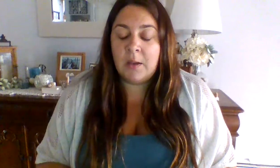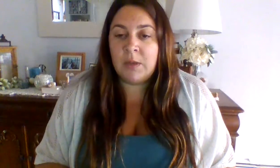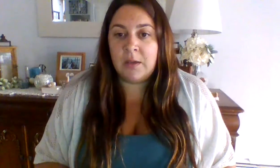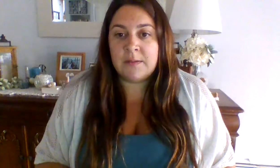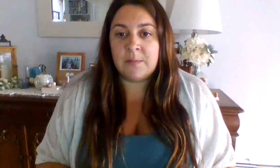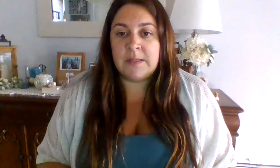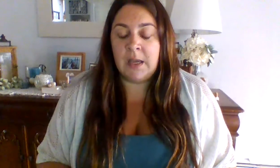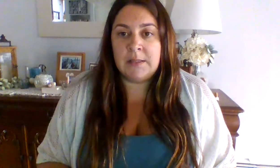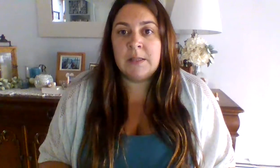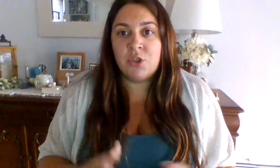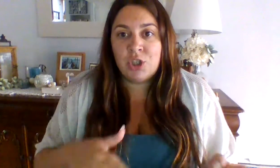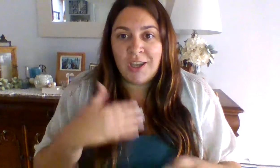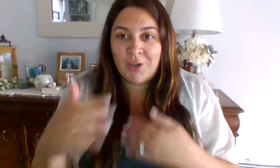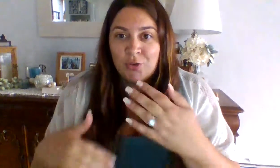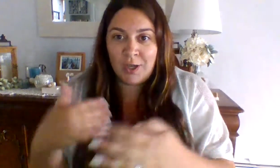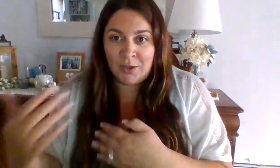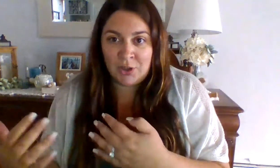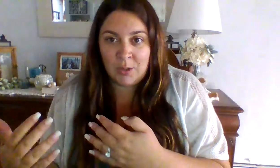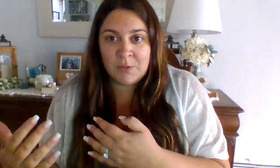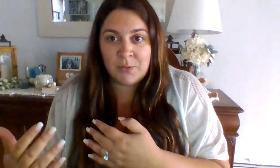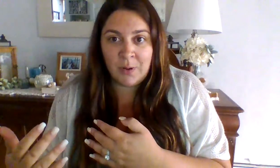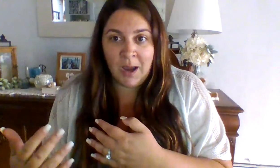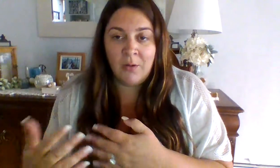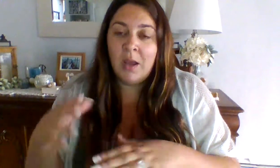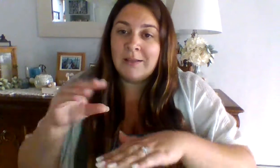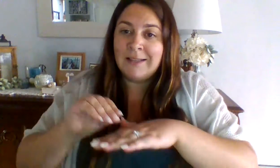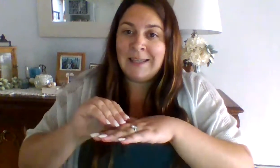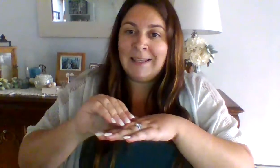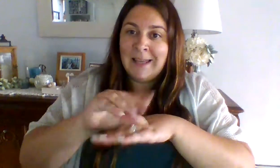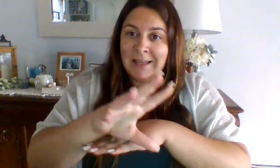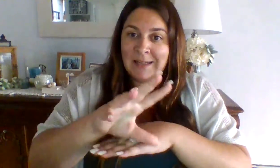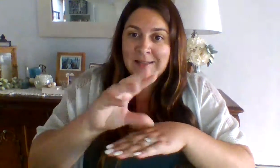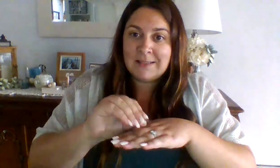we have some signs that change hand shapes throughout, like guidance.